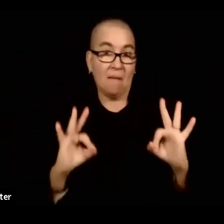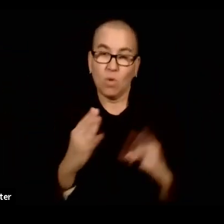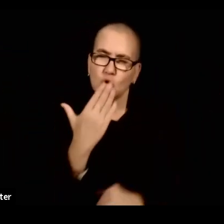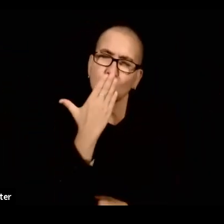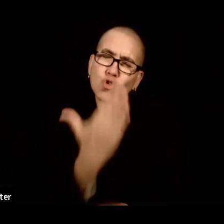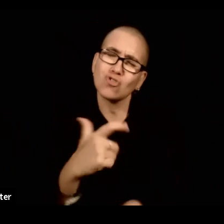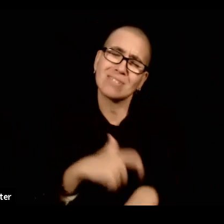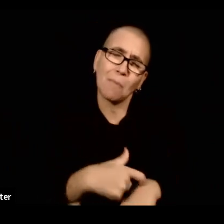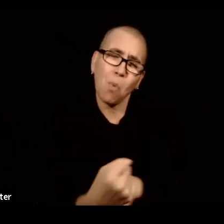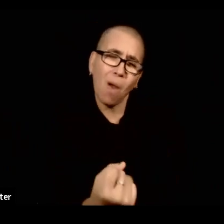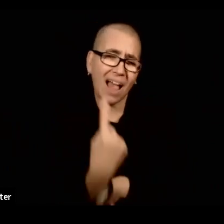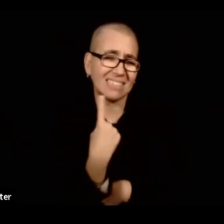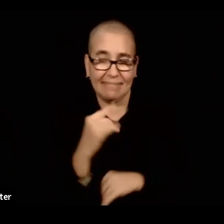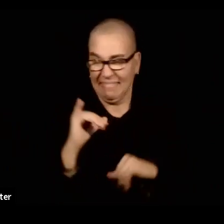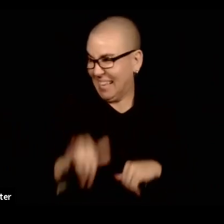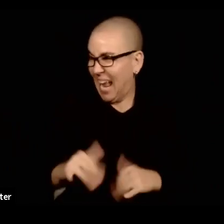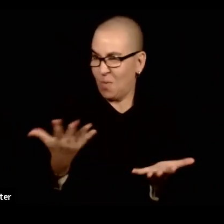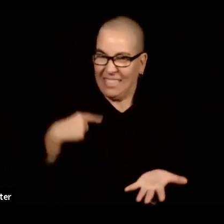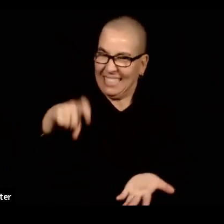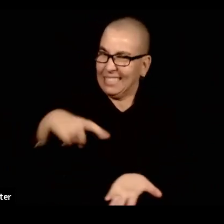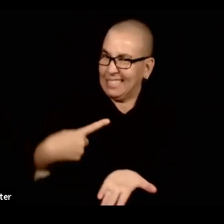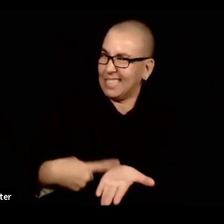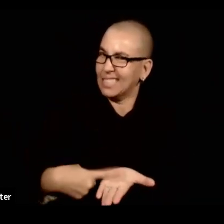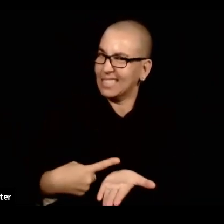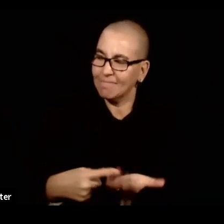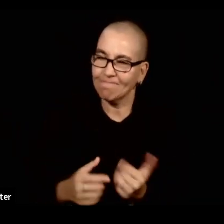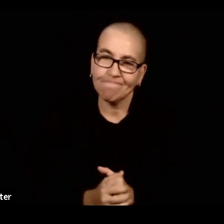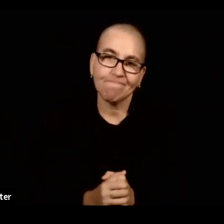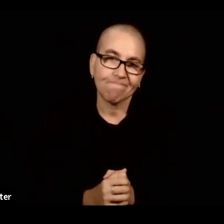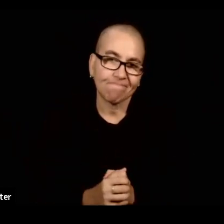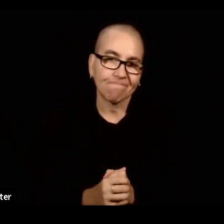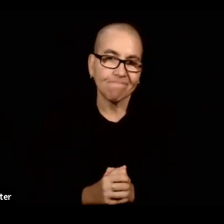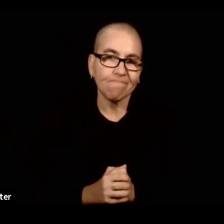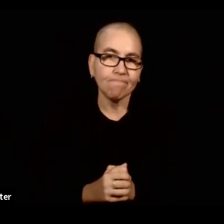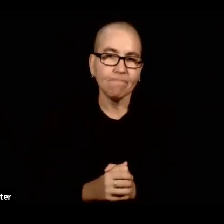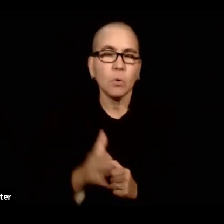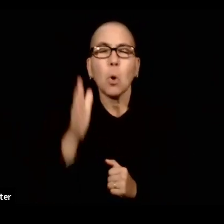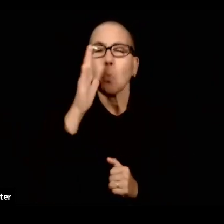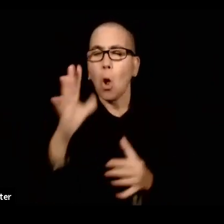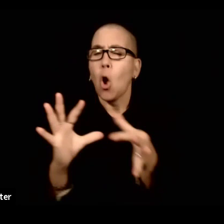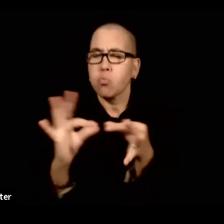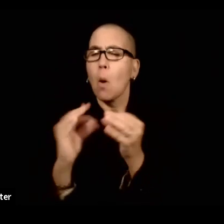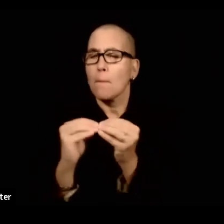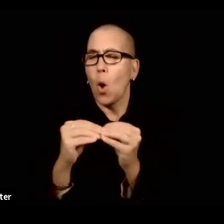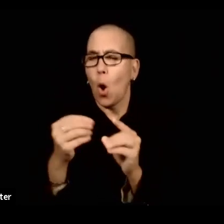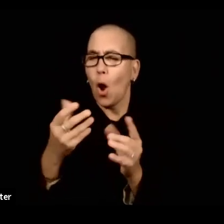more broadly about that group and its work. There's also a science advisory team that